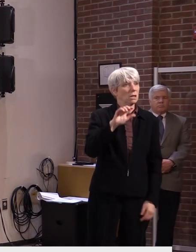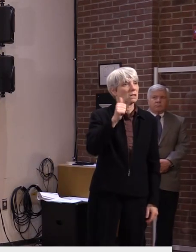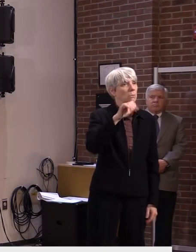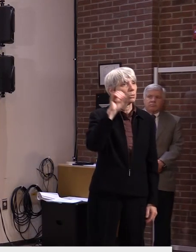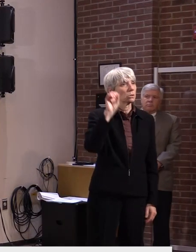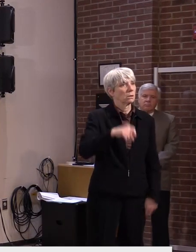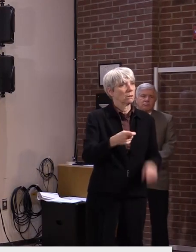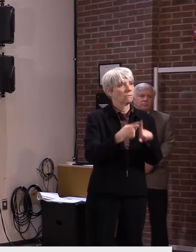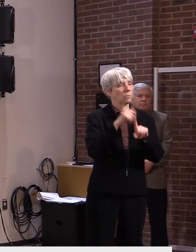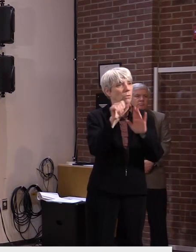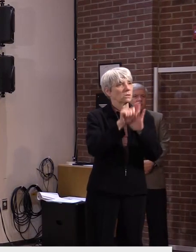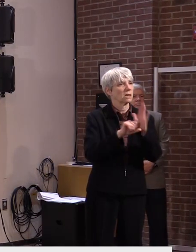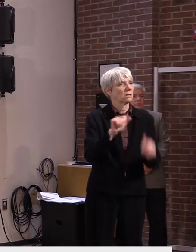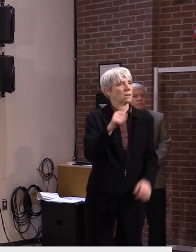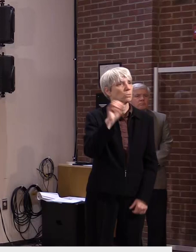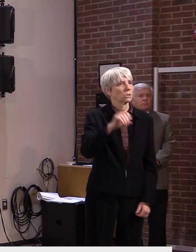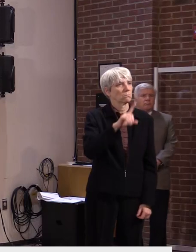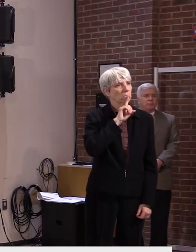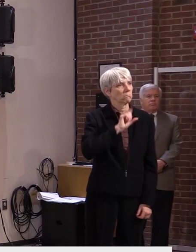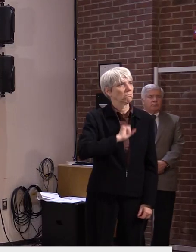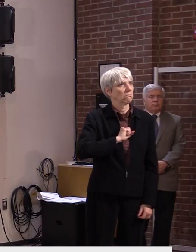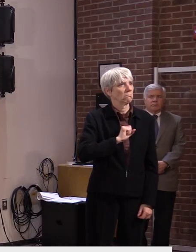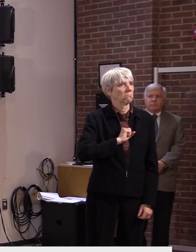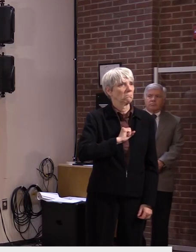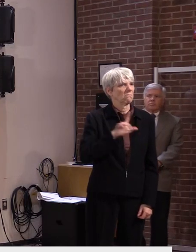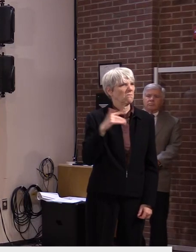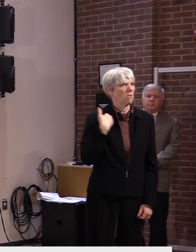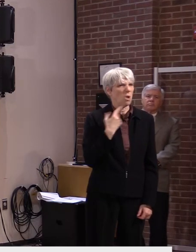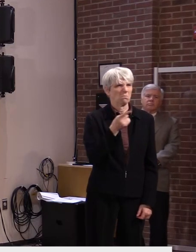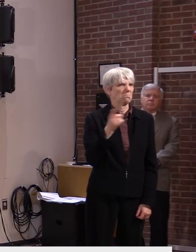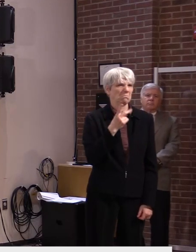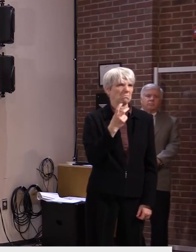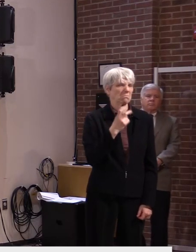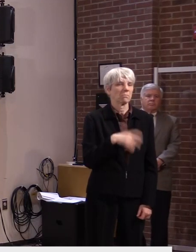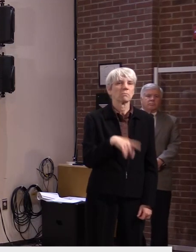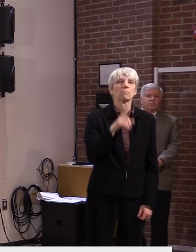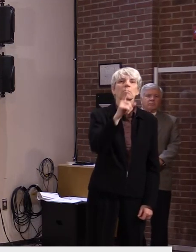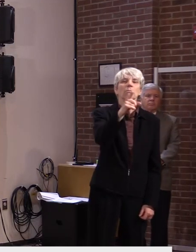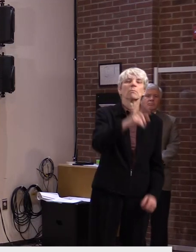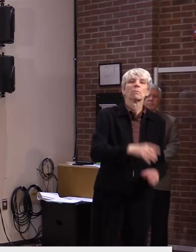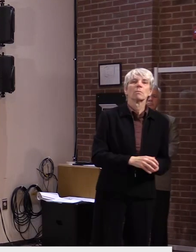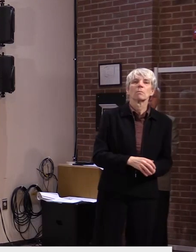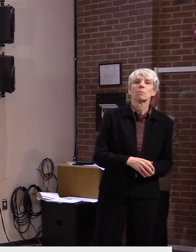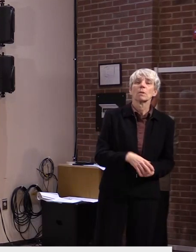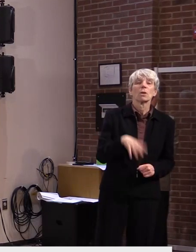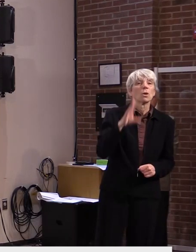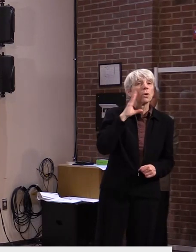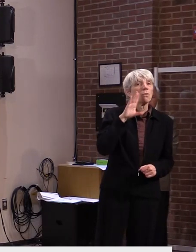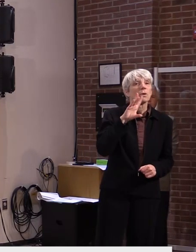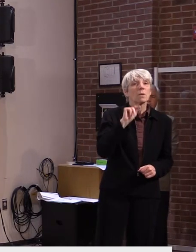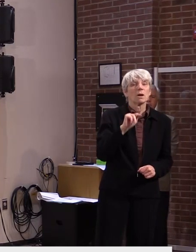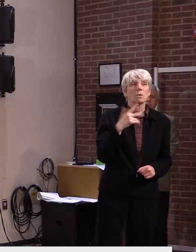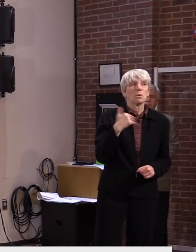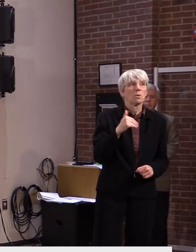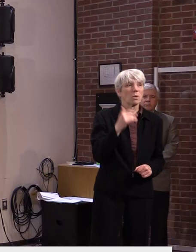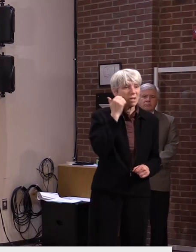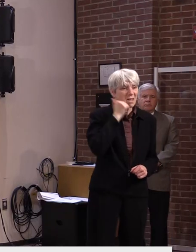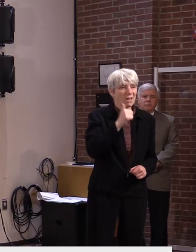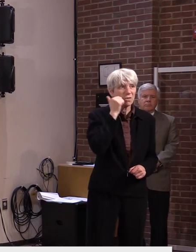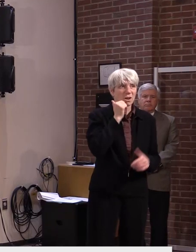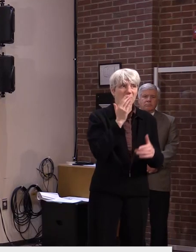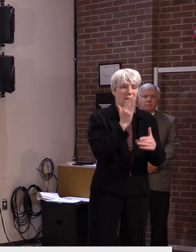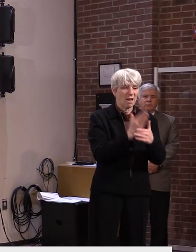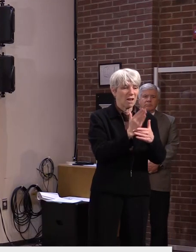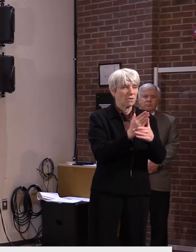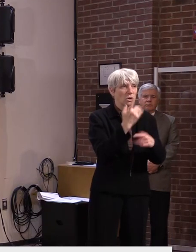it's, I don't think that's driving it. Governor, Vermont continues to average over a death a day. We're at 14 deaths already in October.